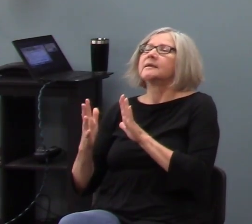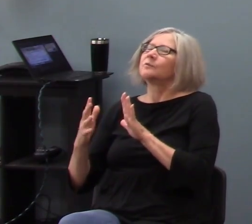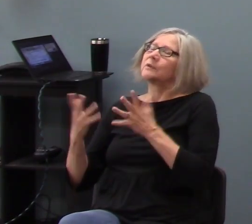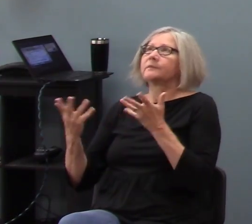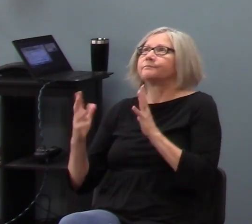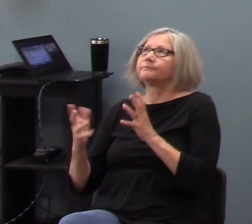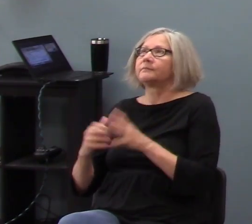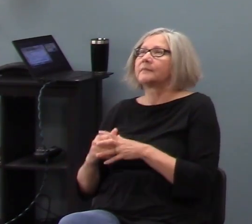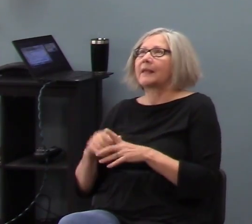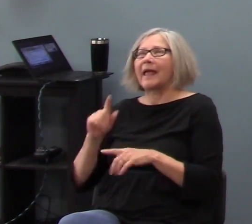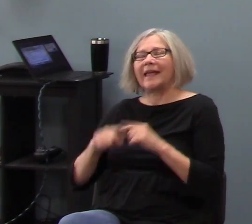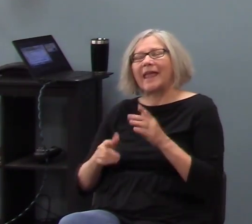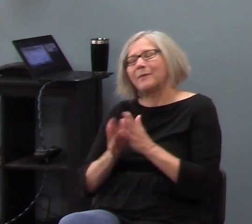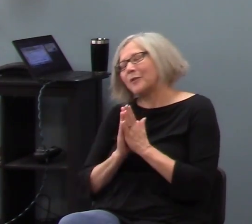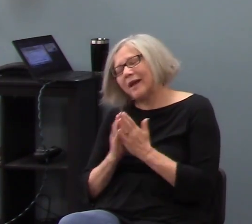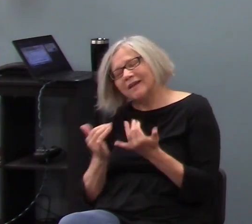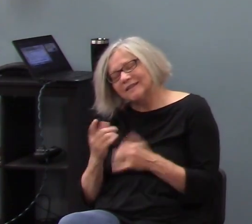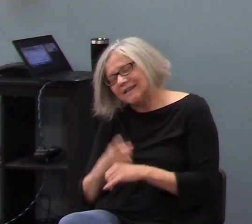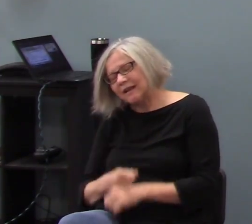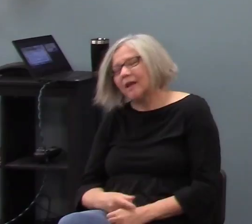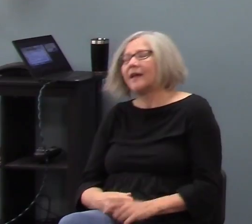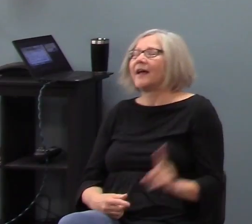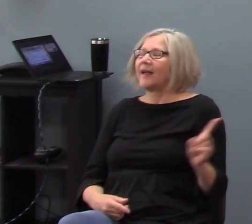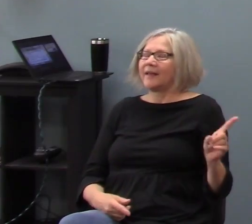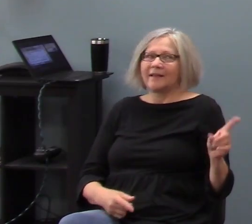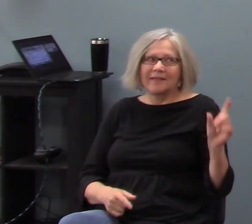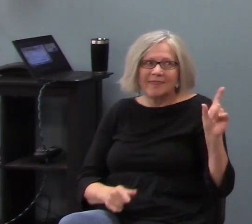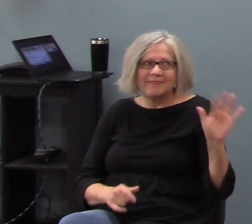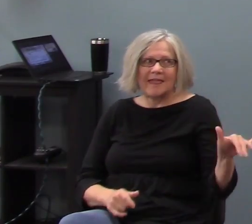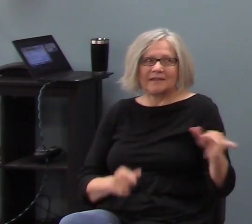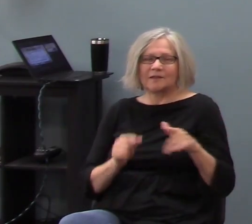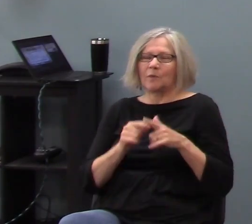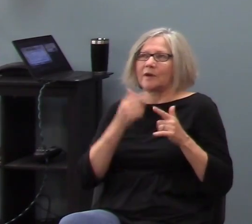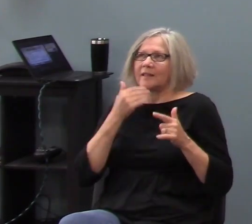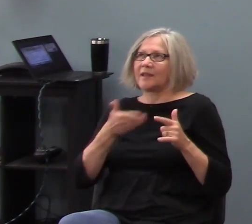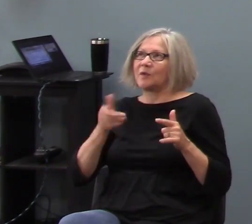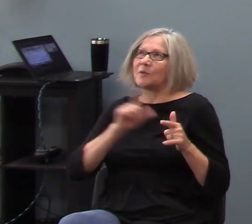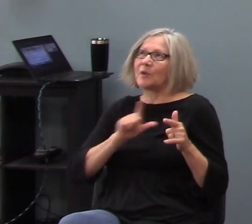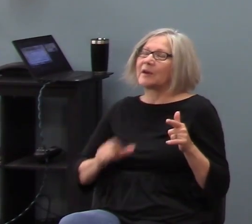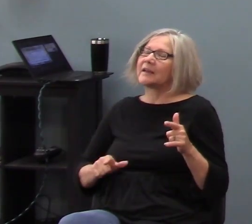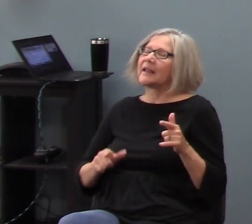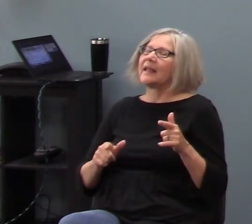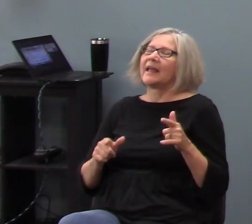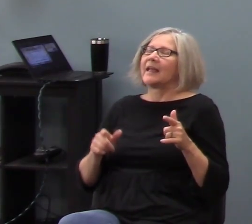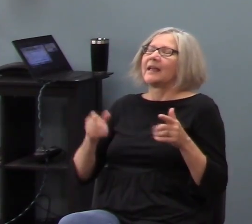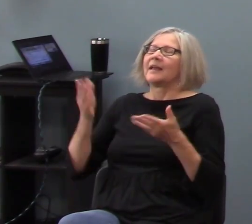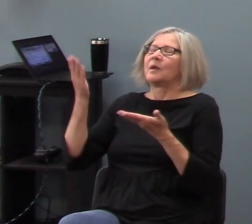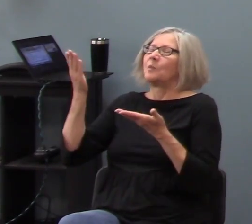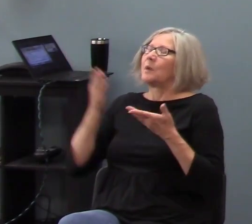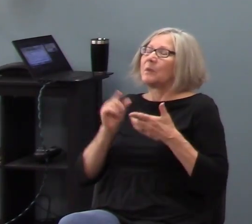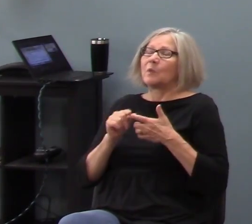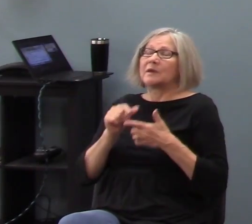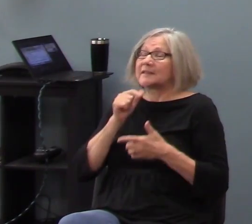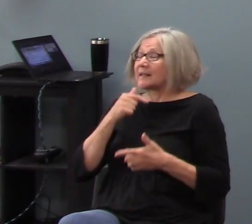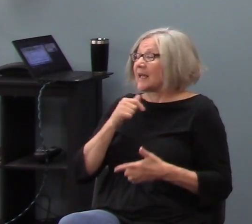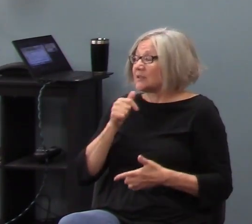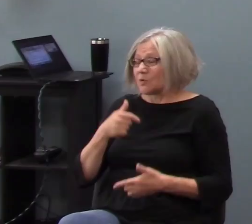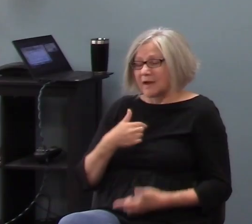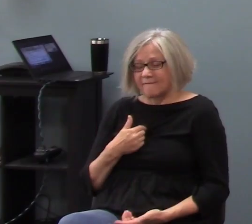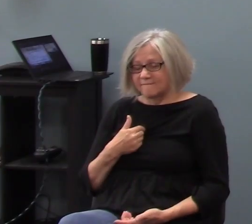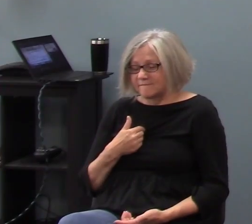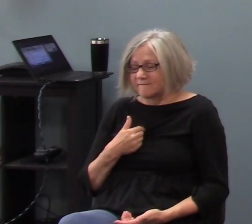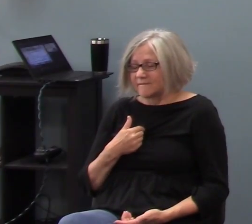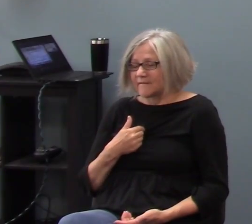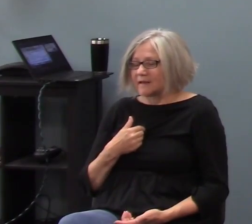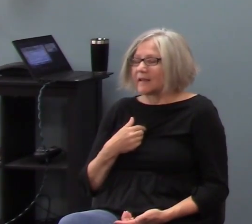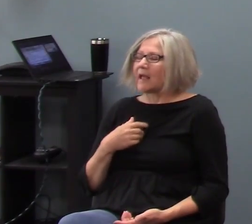challenge, or I can't even pray today. Thank you. That's what I'm looking for. Thank you, Lord. You can bring me the words that I don't have. So,